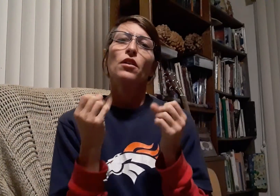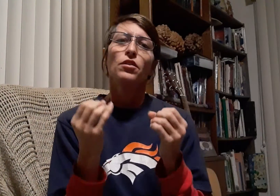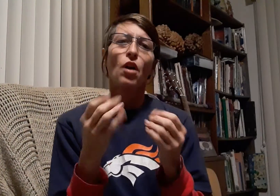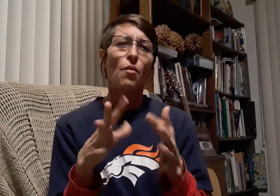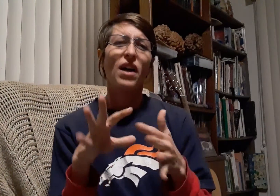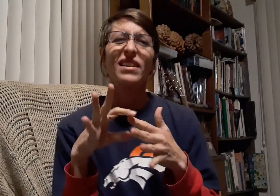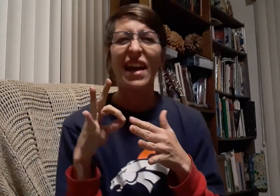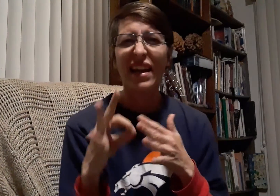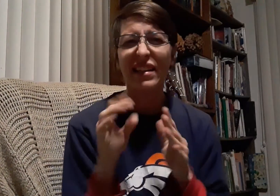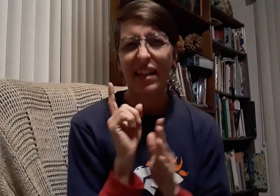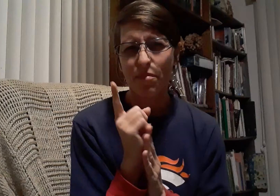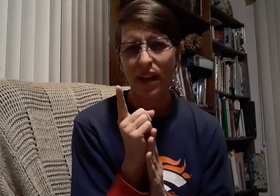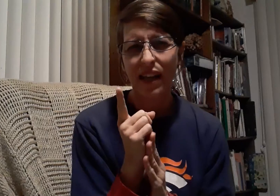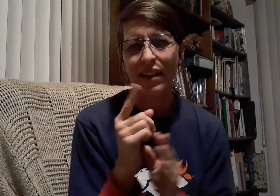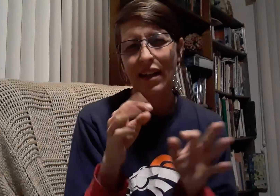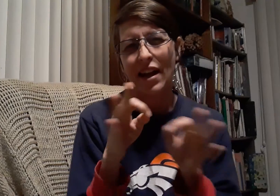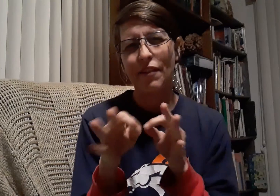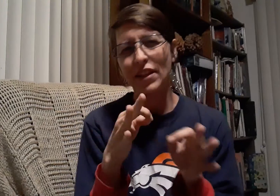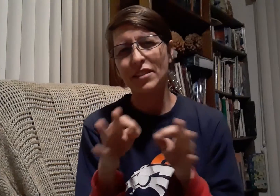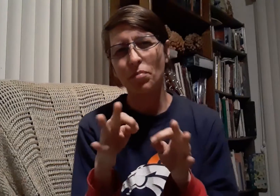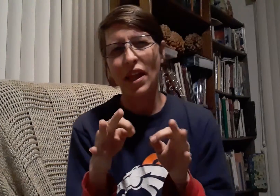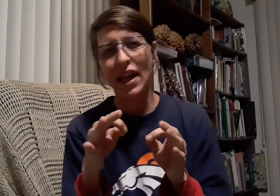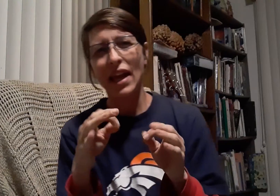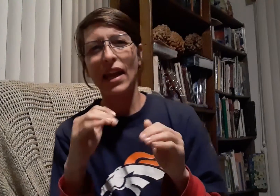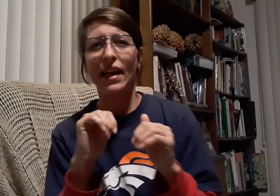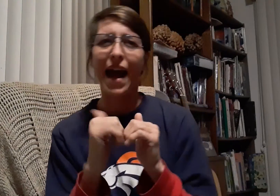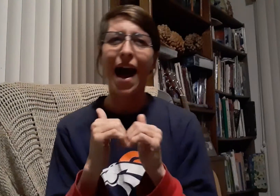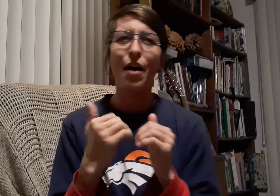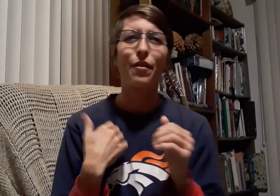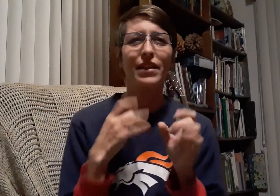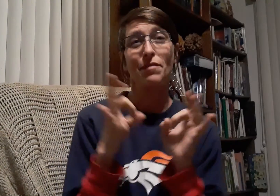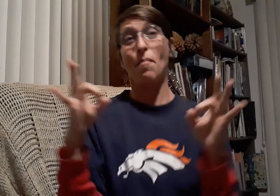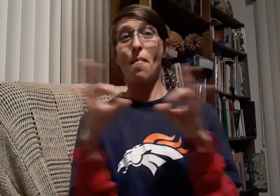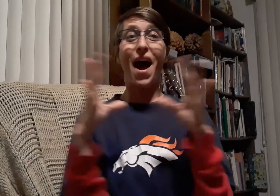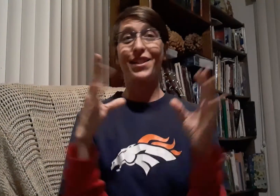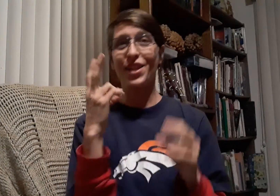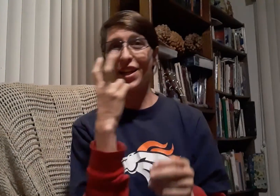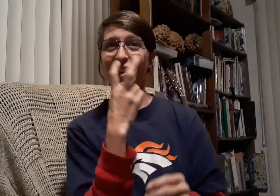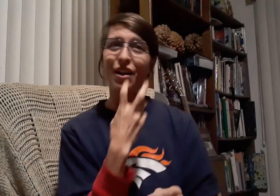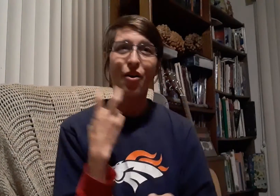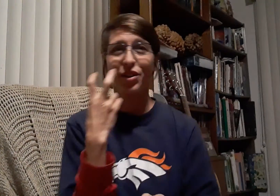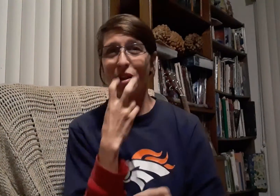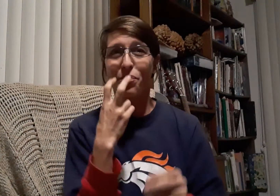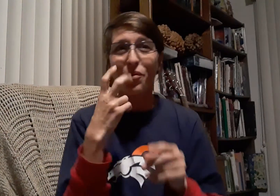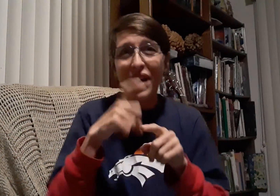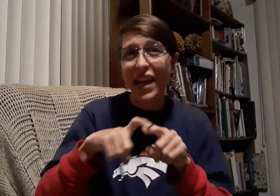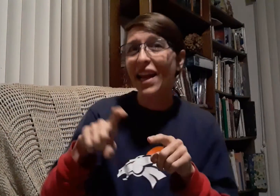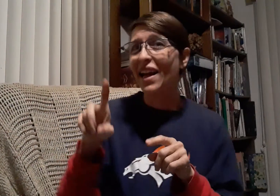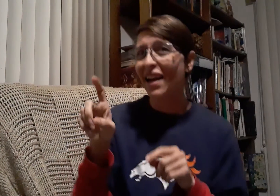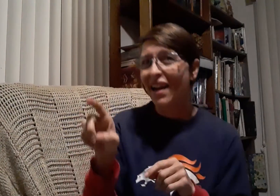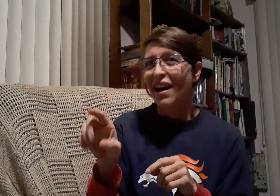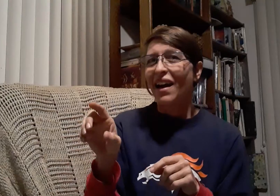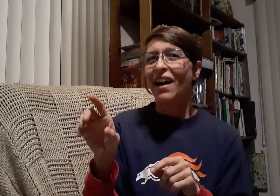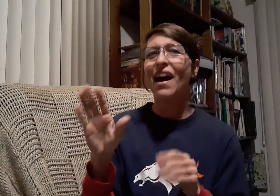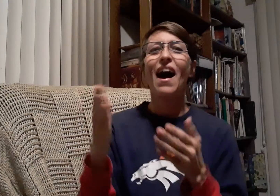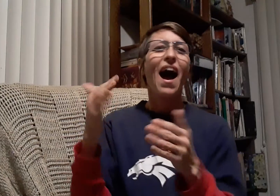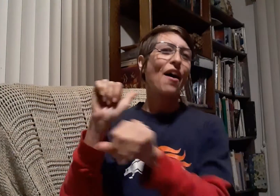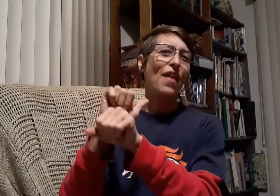So I want to take like a minute and kind of explain how this magic called lip reading, how that